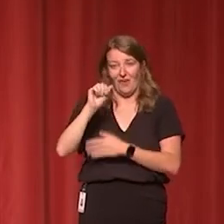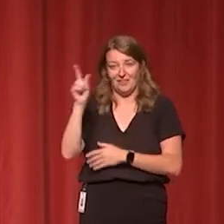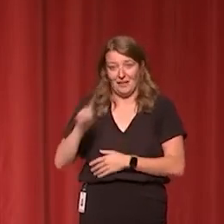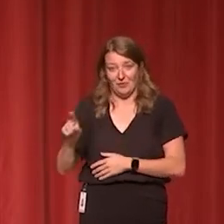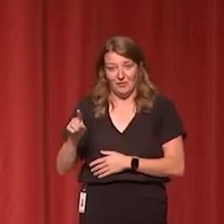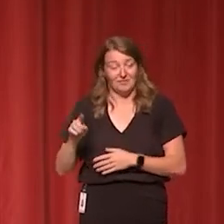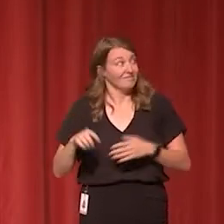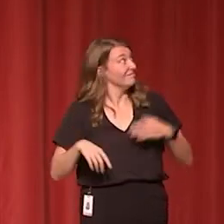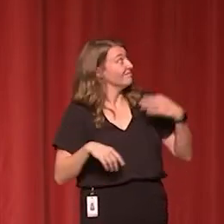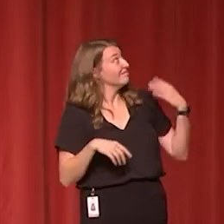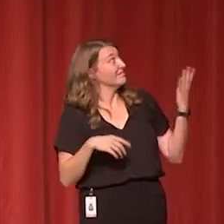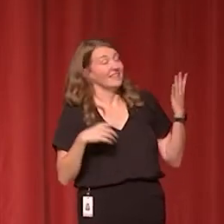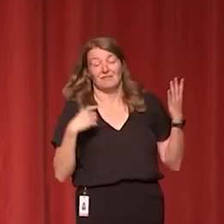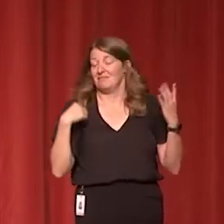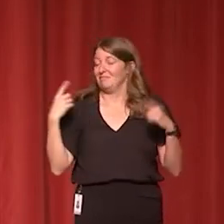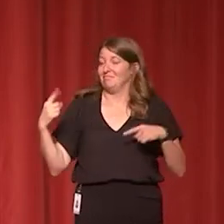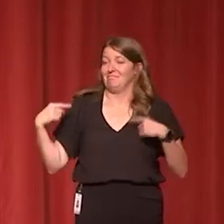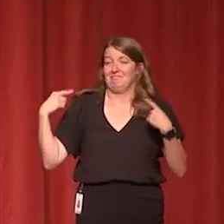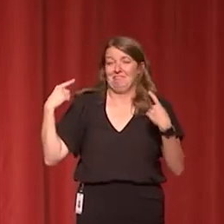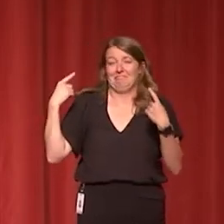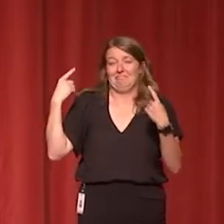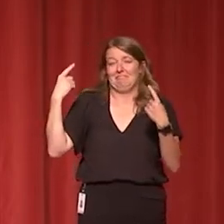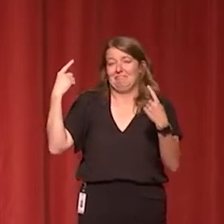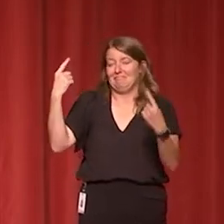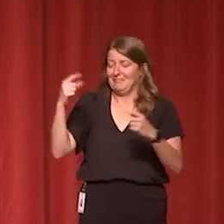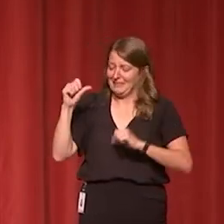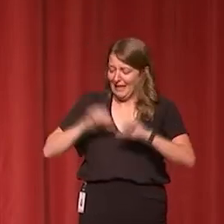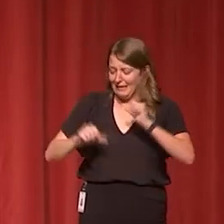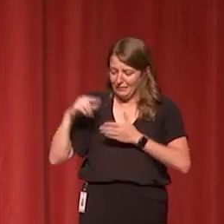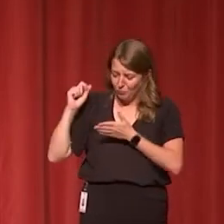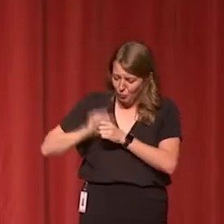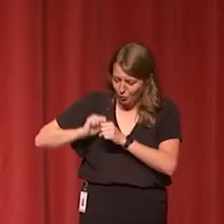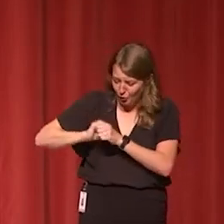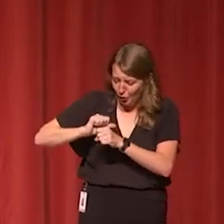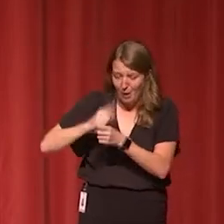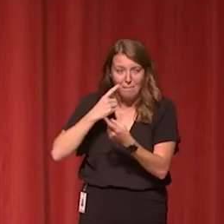us decades as scientists to reach this level, and this